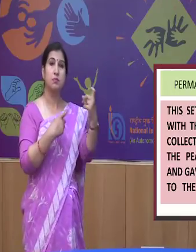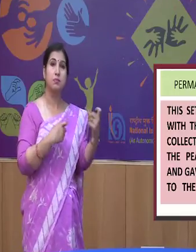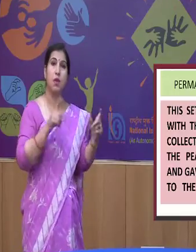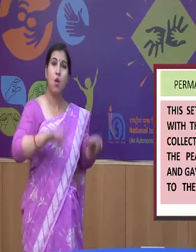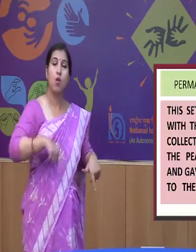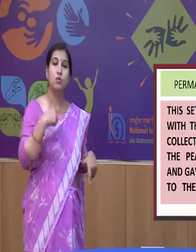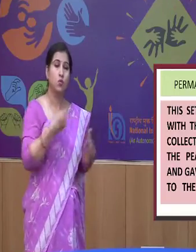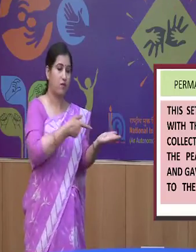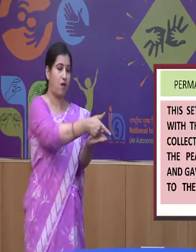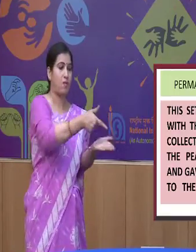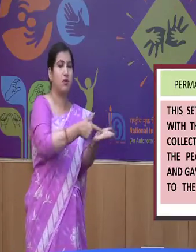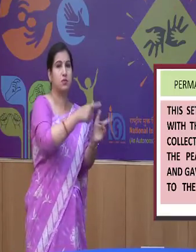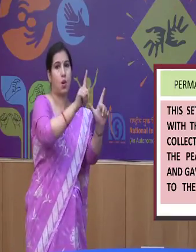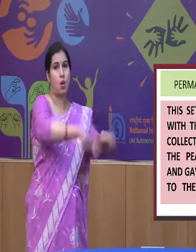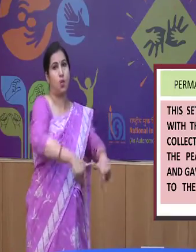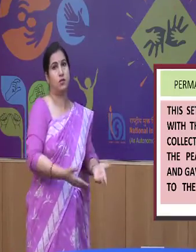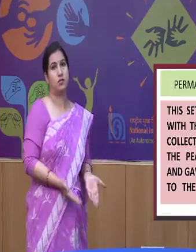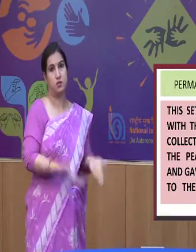except the farmers.